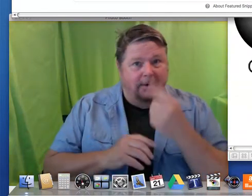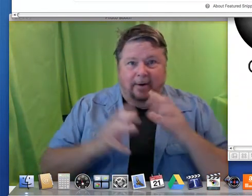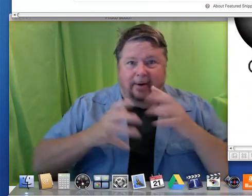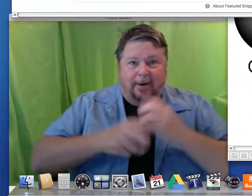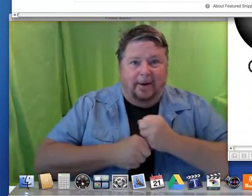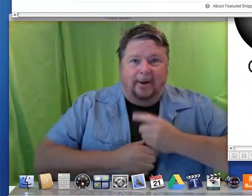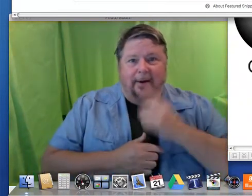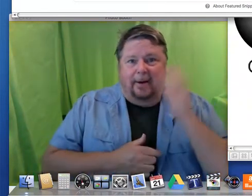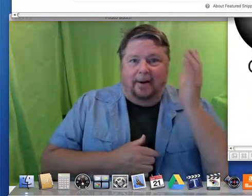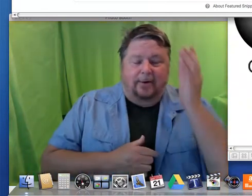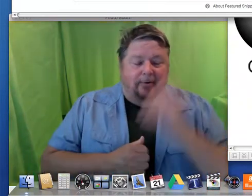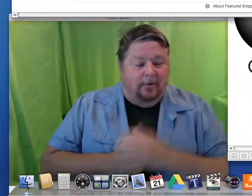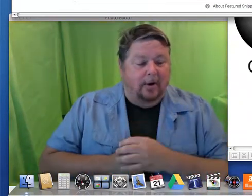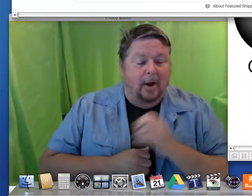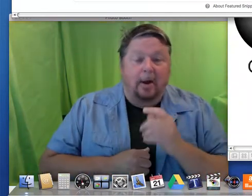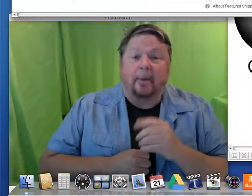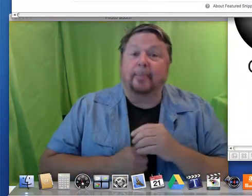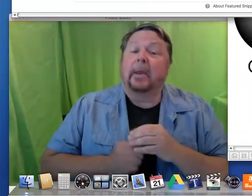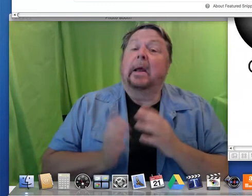one lecture.